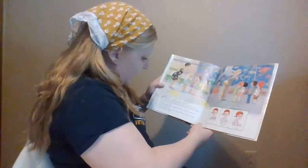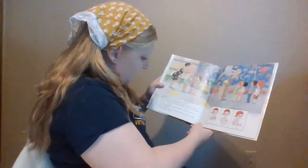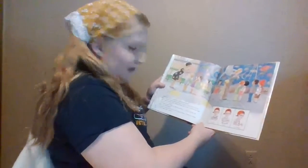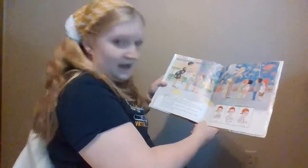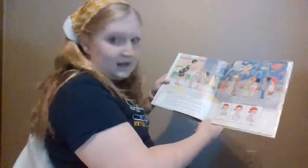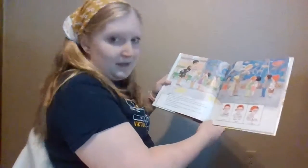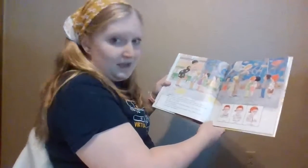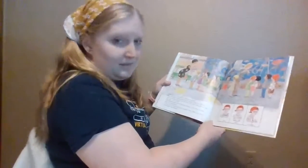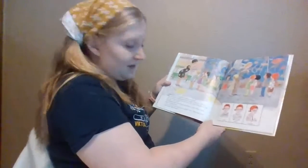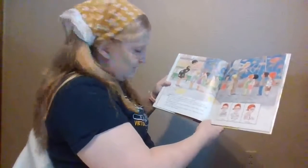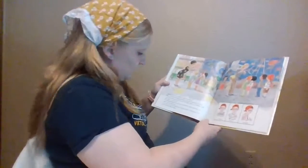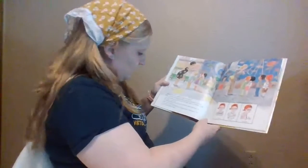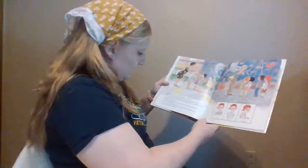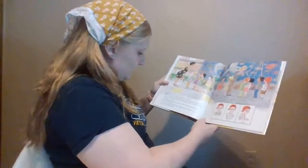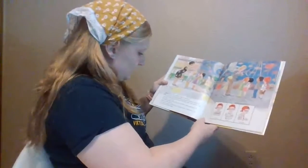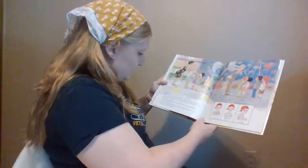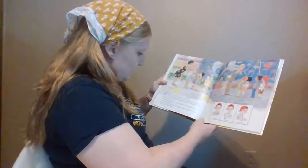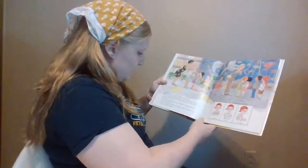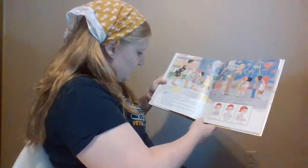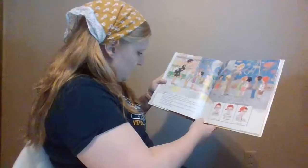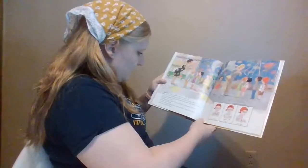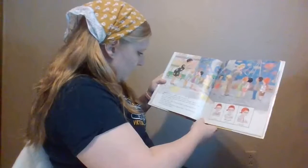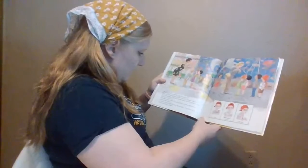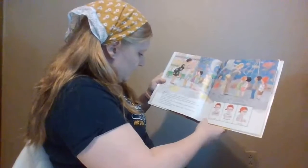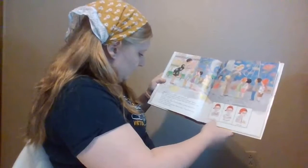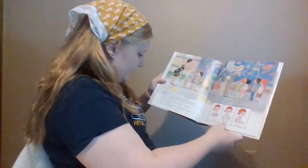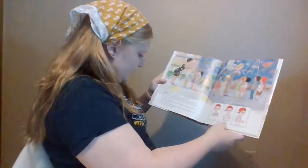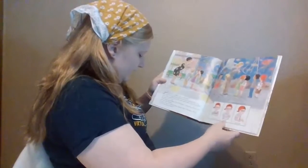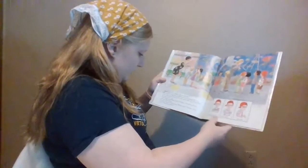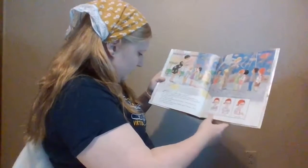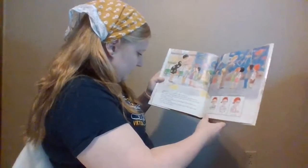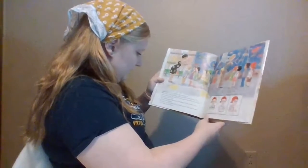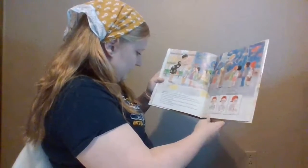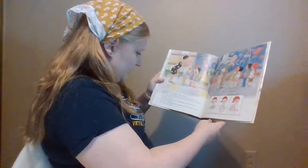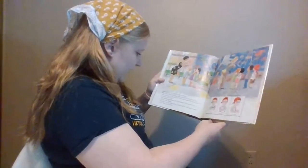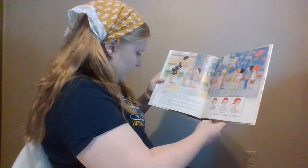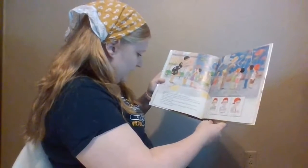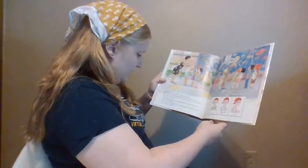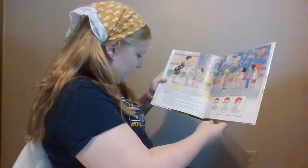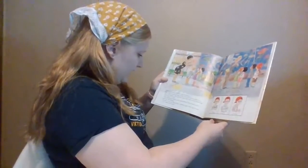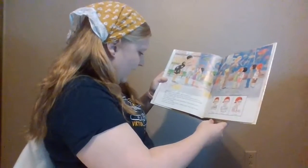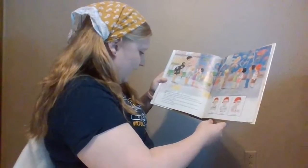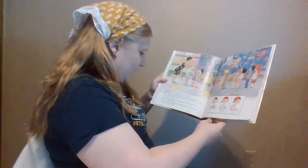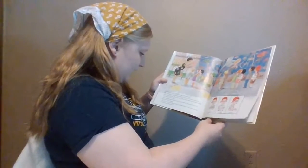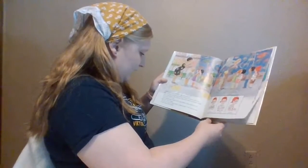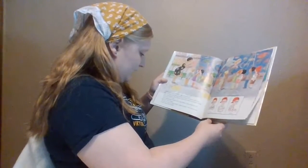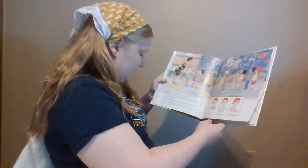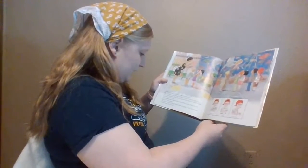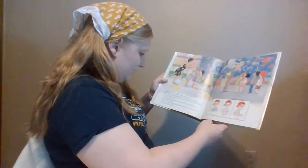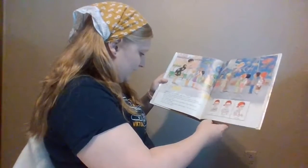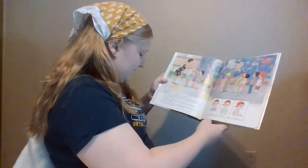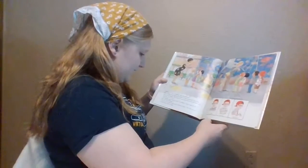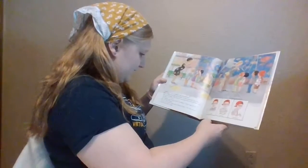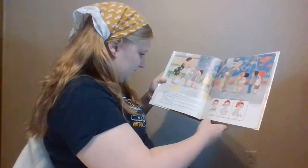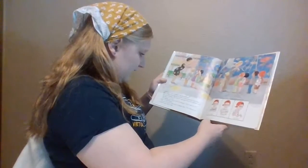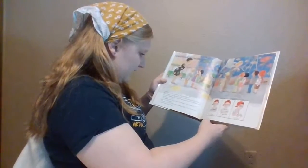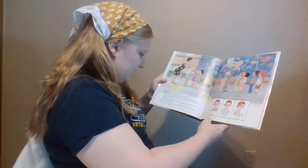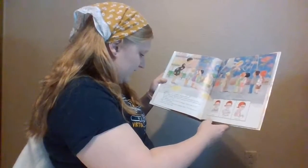5 tiny babies. Anna signs as she pairs up with Diane. I've got a cute new baby sister, Diane